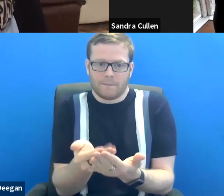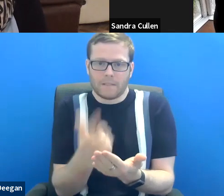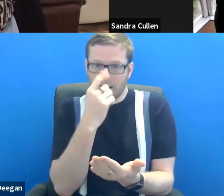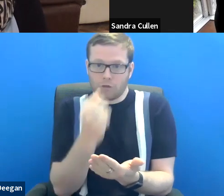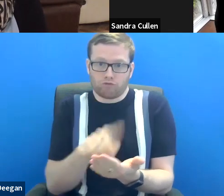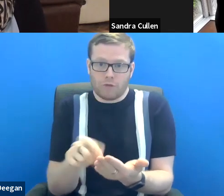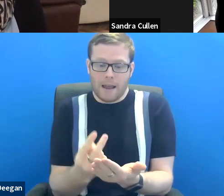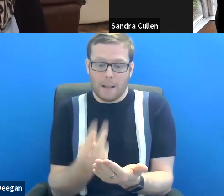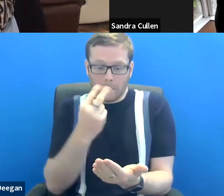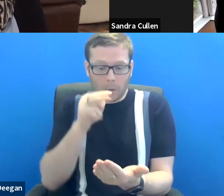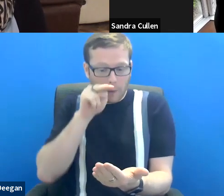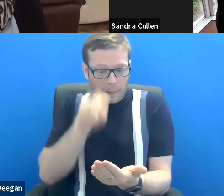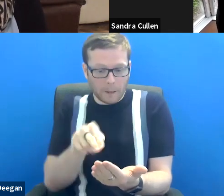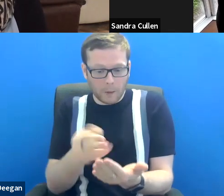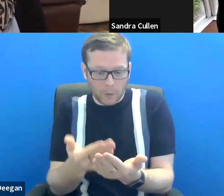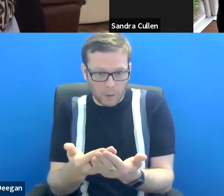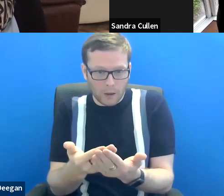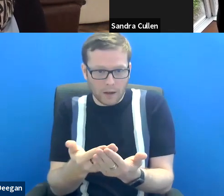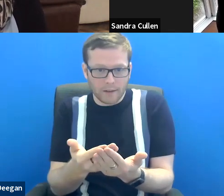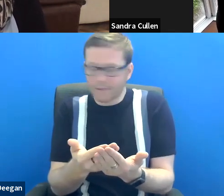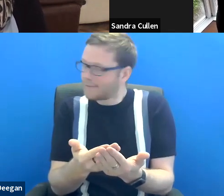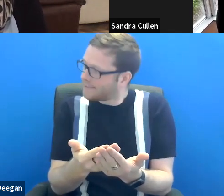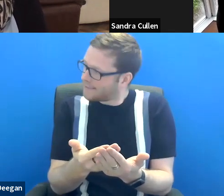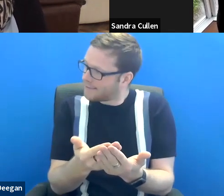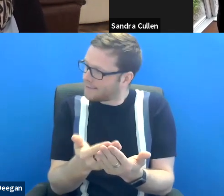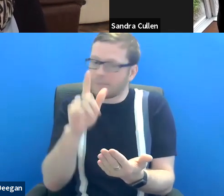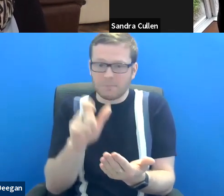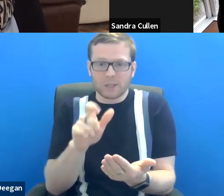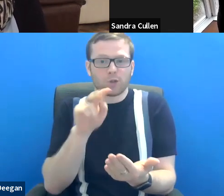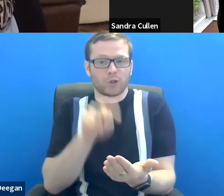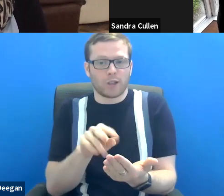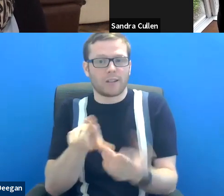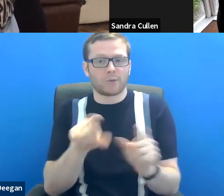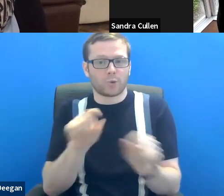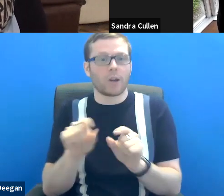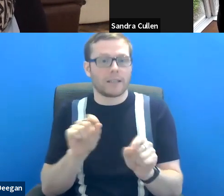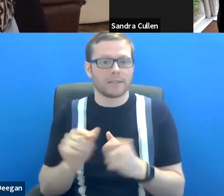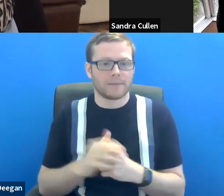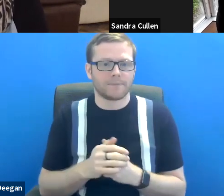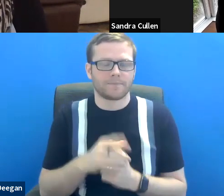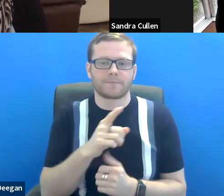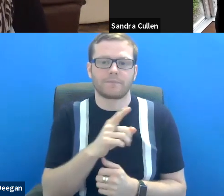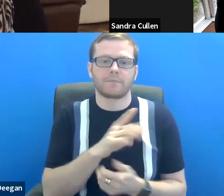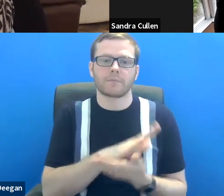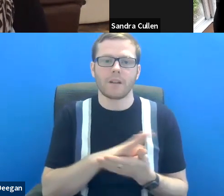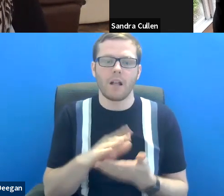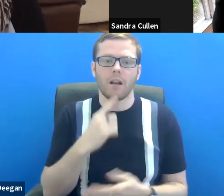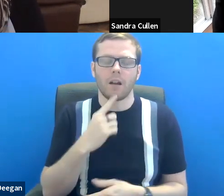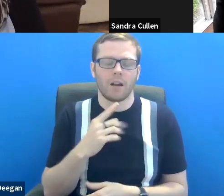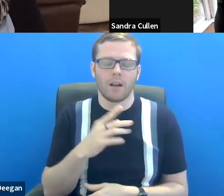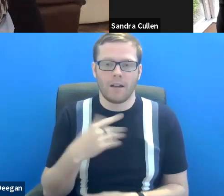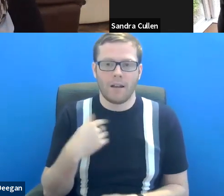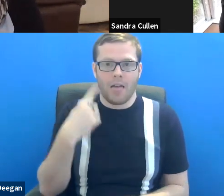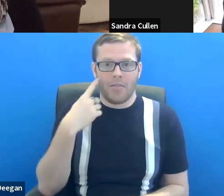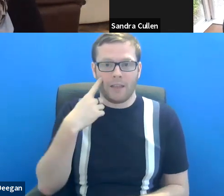at baby, and then look at the camera, just like that. Do you know what, Sandra? I think we are